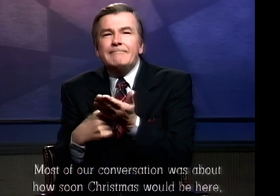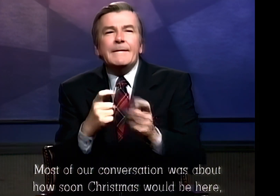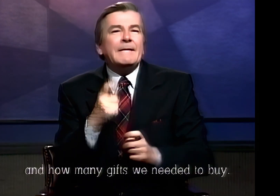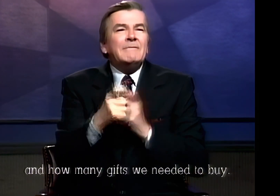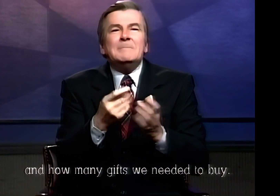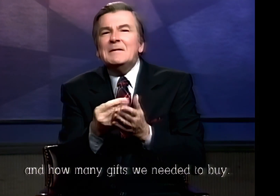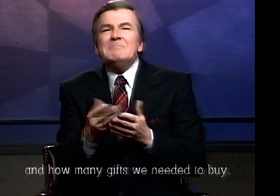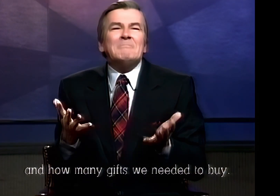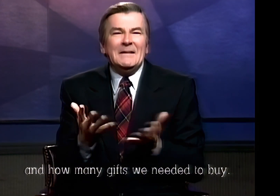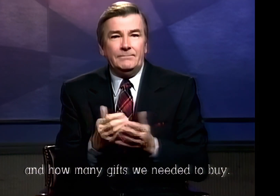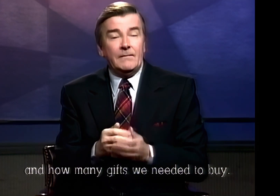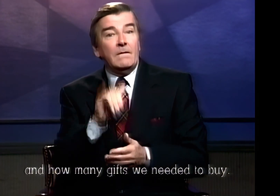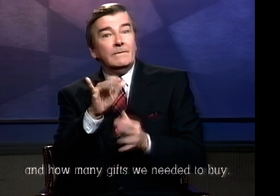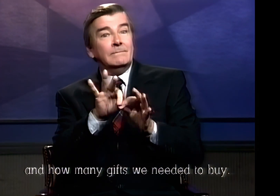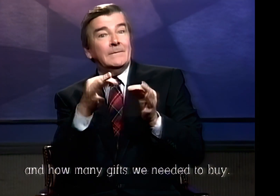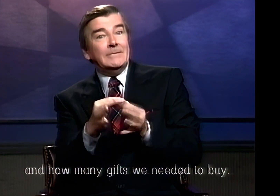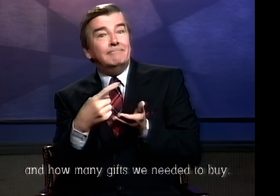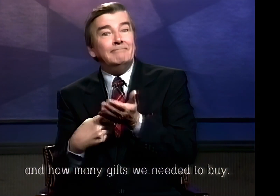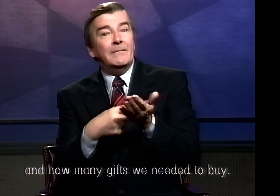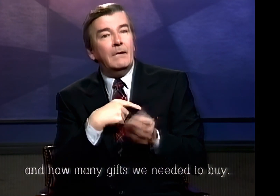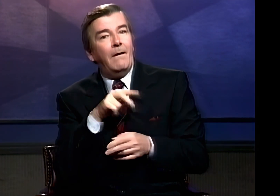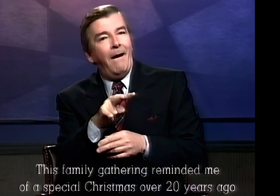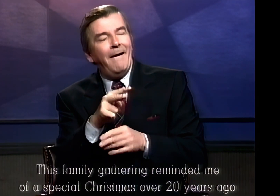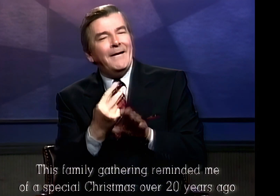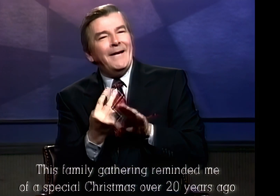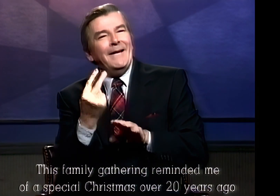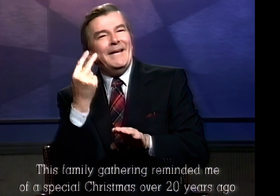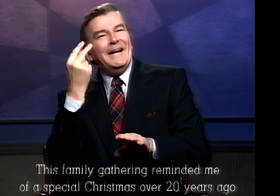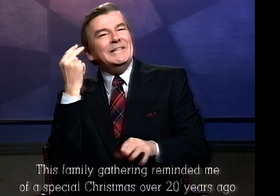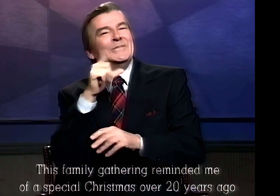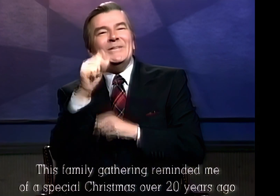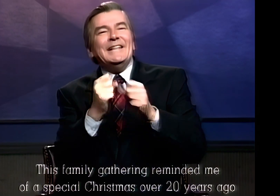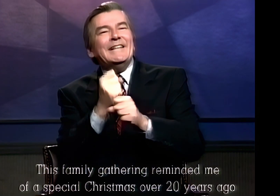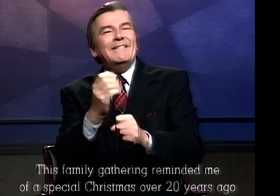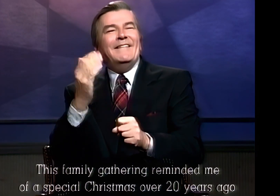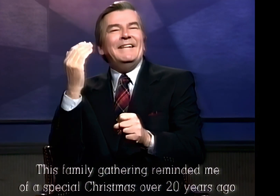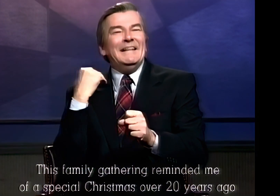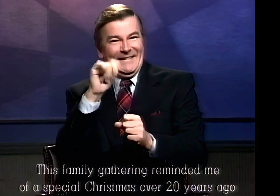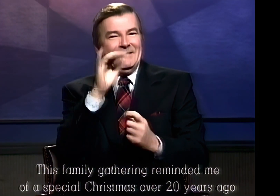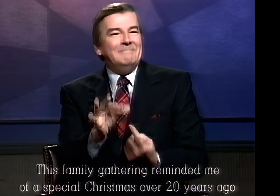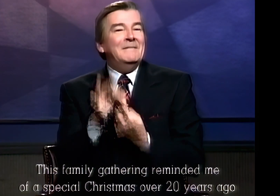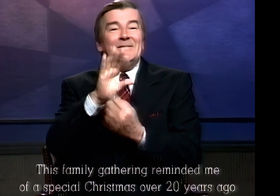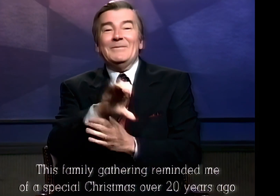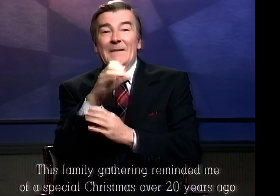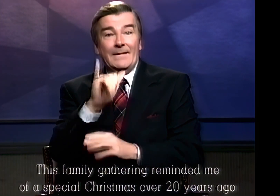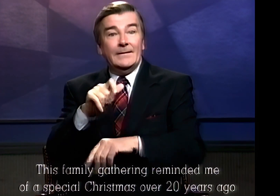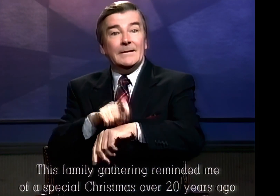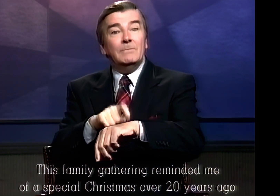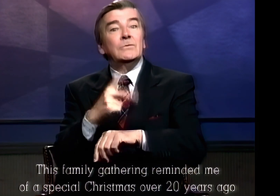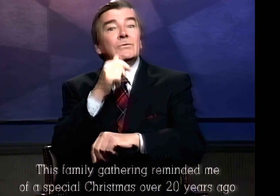needed to buy. This family gathering reminded me of a special Christmas over 20 years ago when my 2 hearing daughters, they were